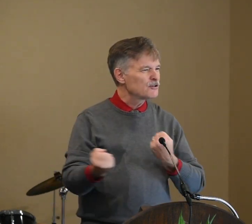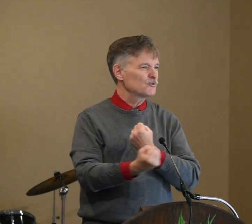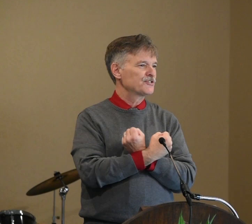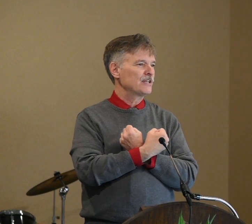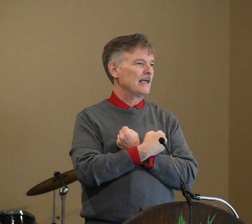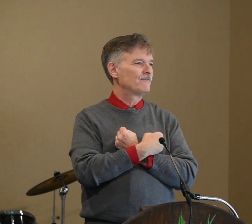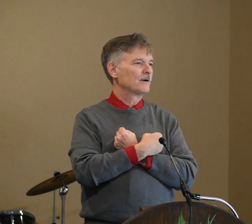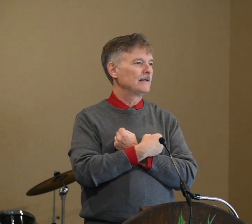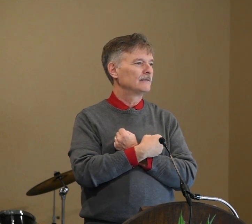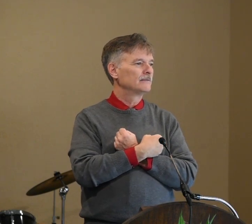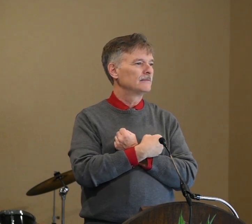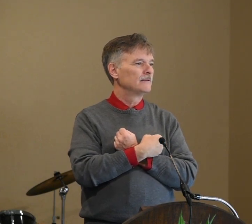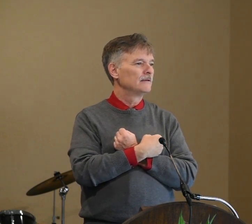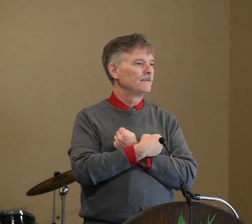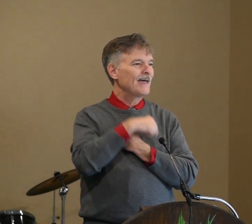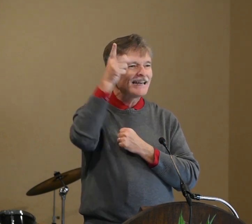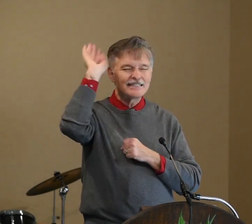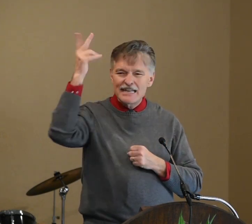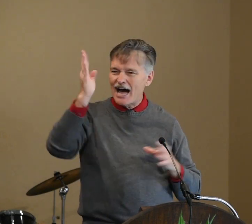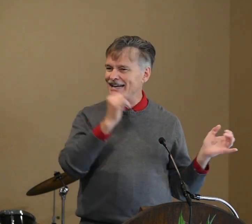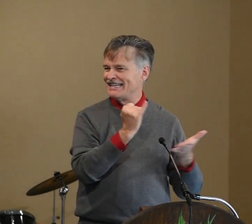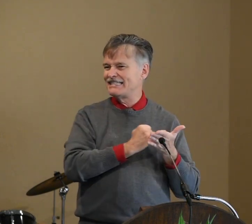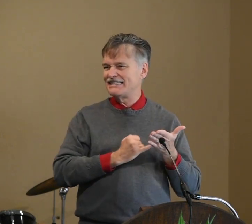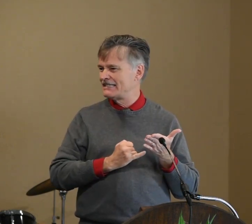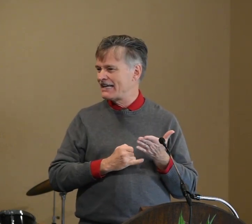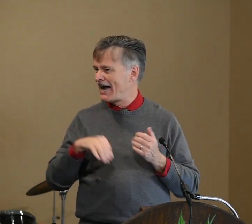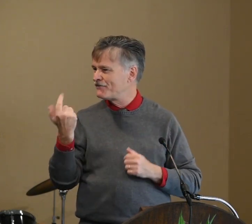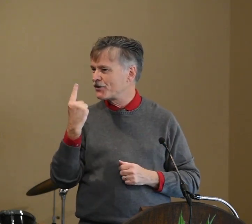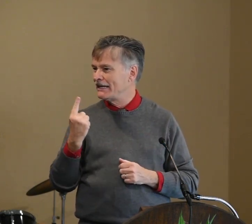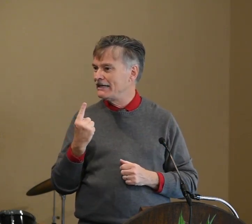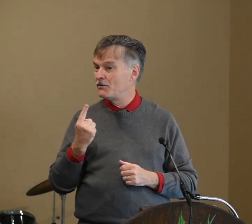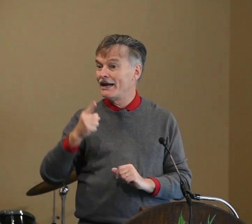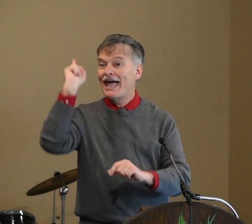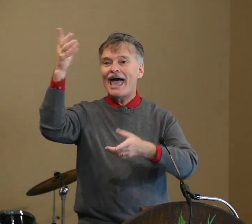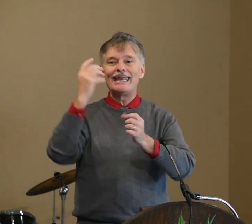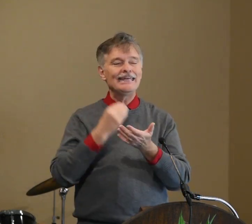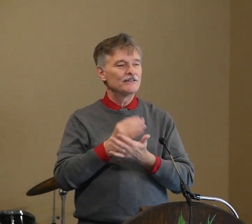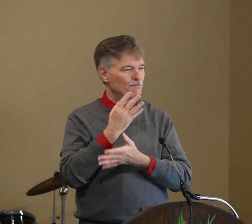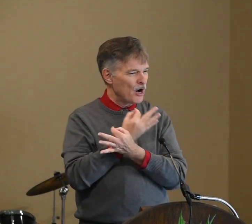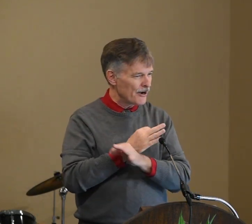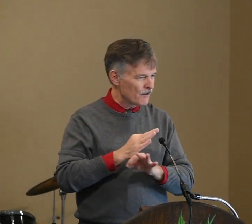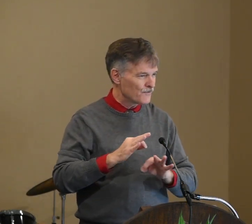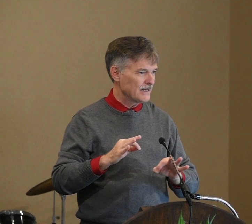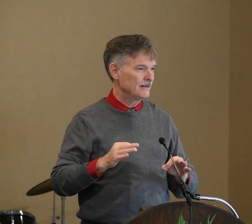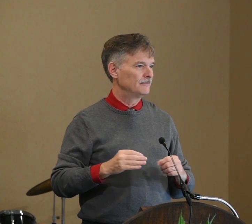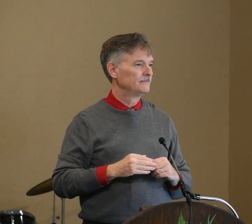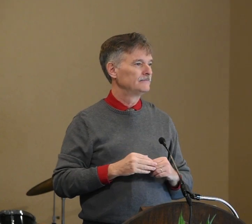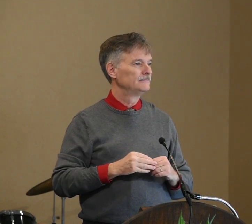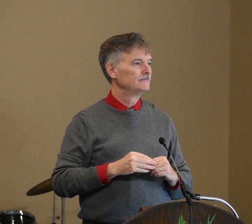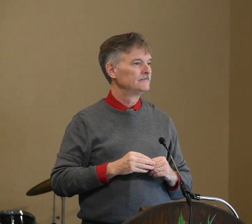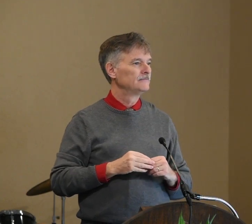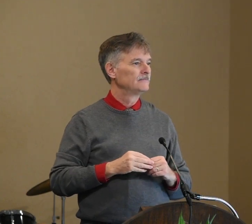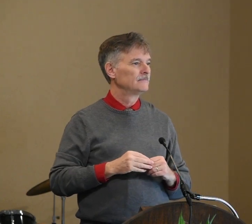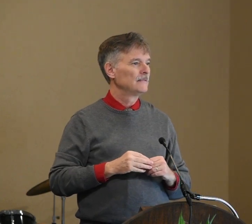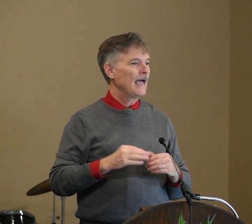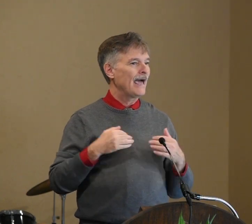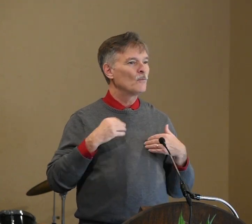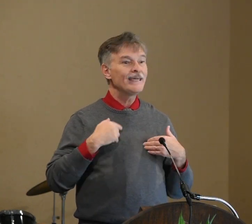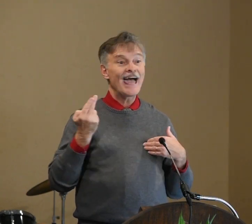spiritual slavery, that is not his design for anyone. And he has bought our freedom. And we